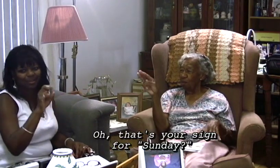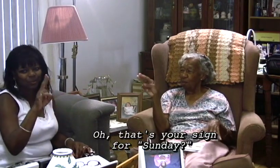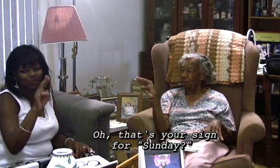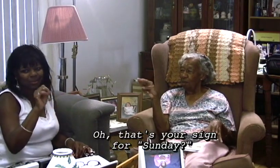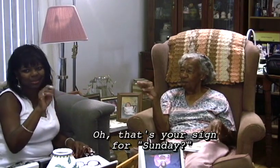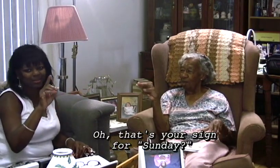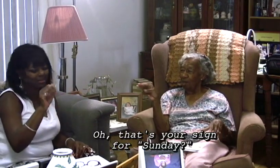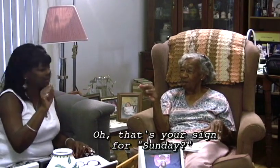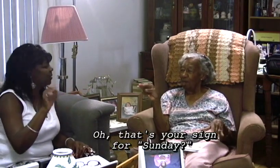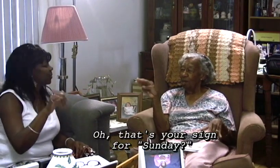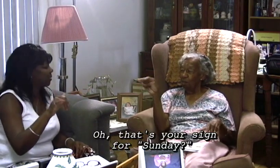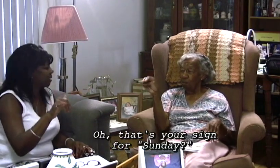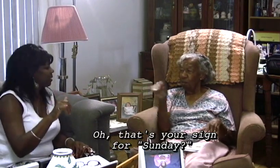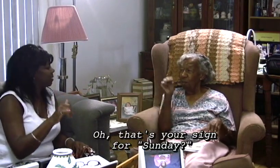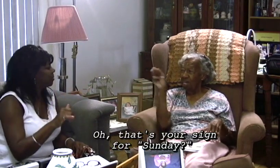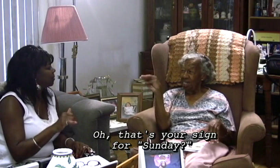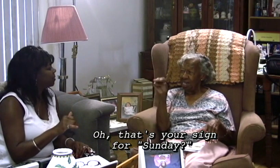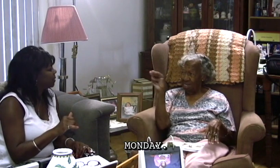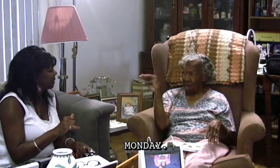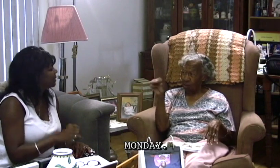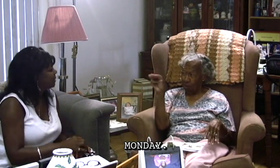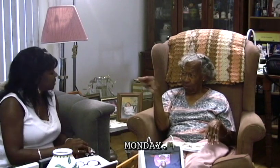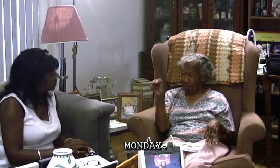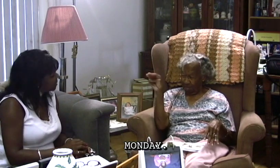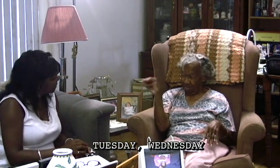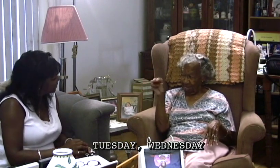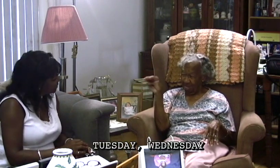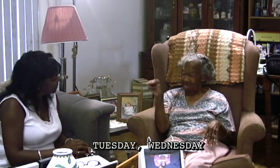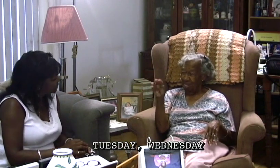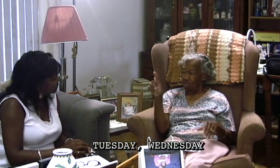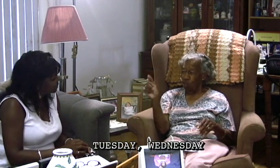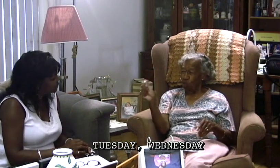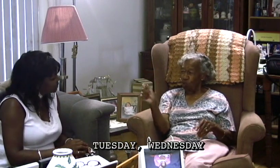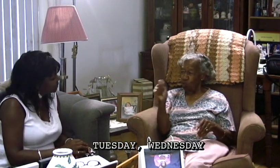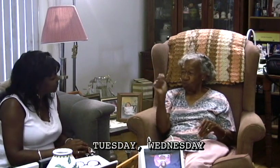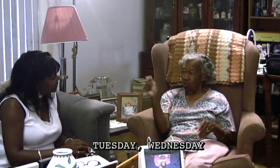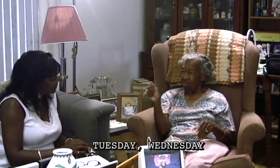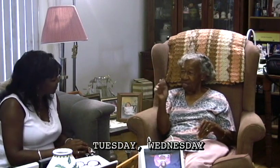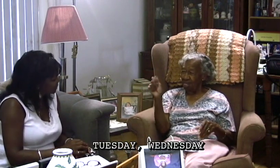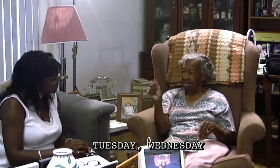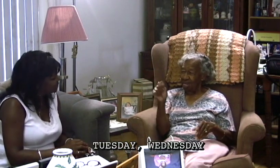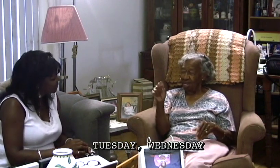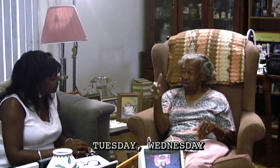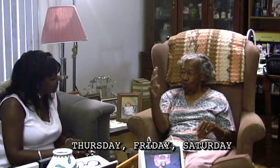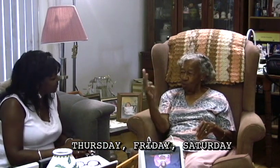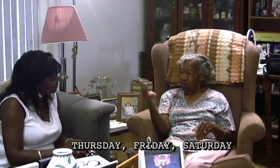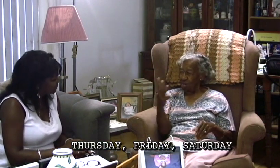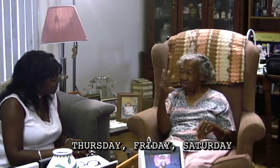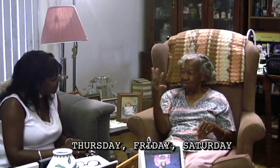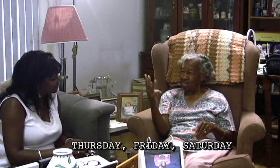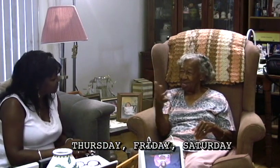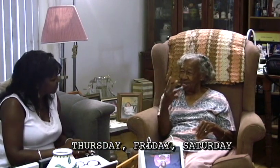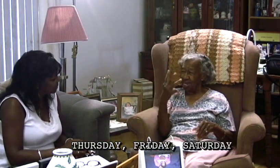Oh, that's the sign Monday, for Sunday. Mm-hmm. Tuesday, Mm-hmm. Wednesday, Mm-hmm.